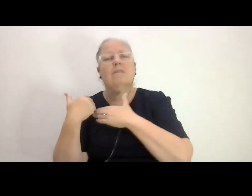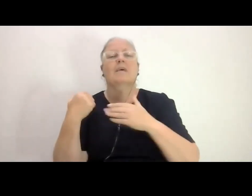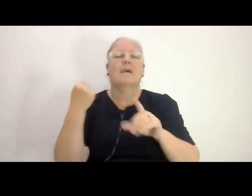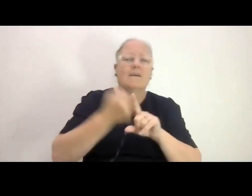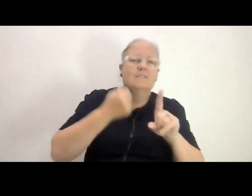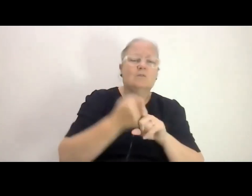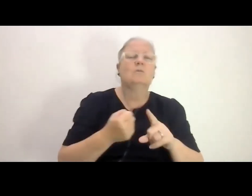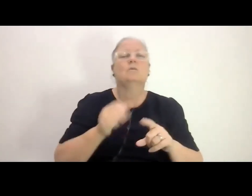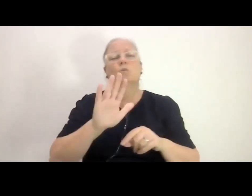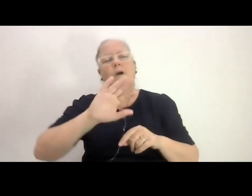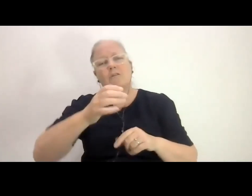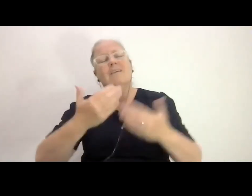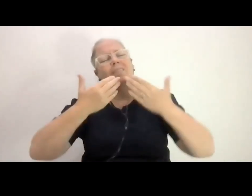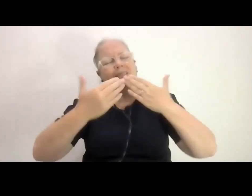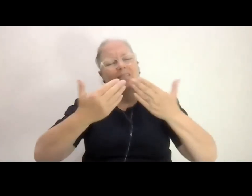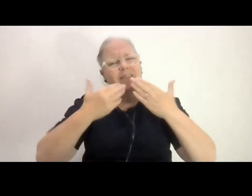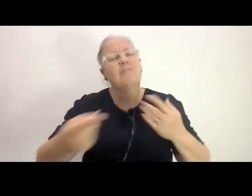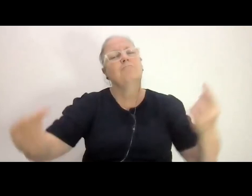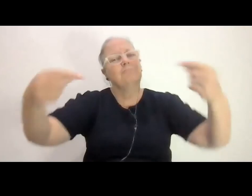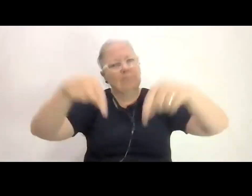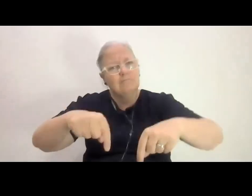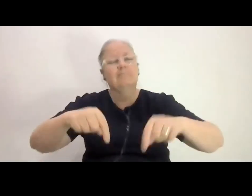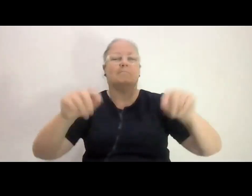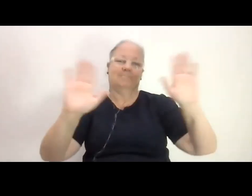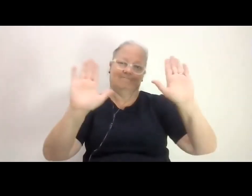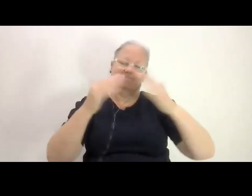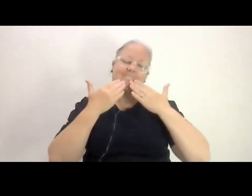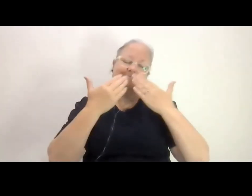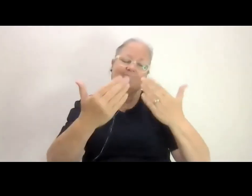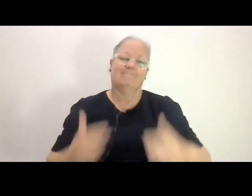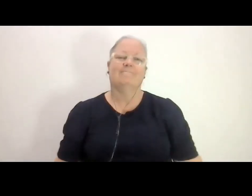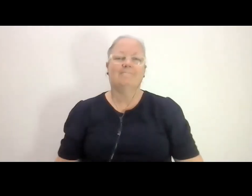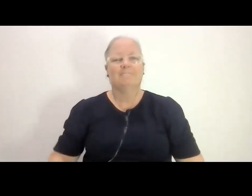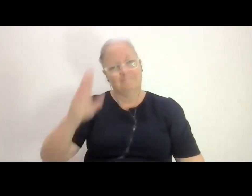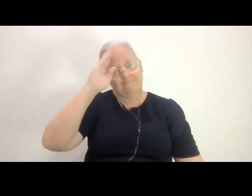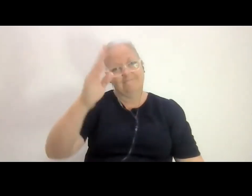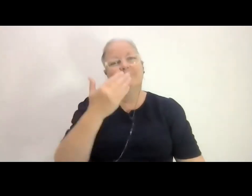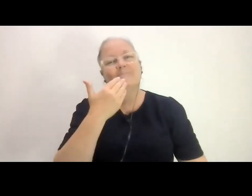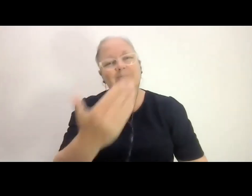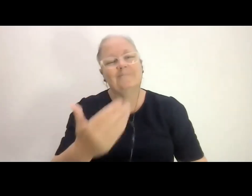Thank you so much for joining us today, and goodbye. Bye, everyone. Thank you.